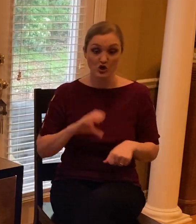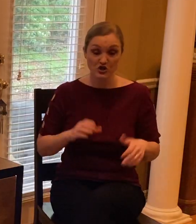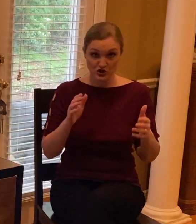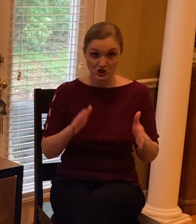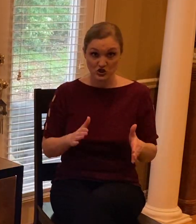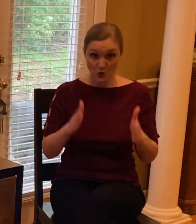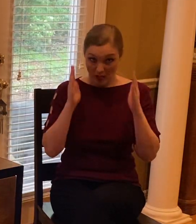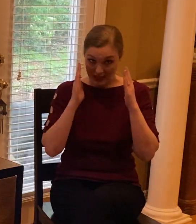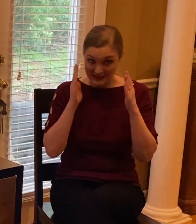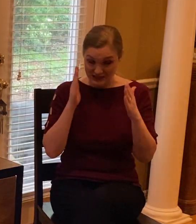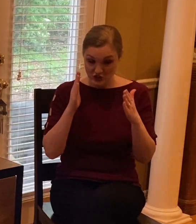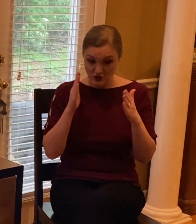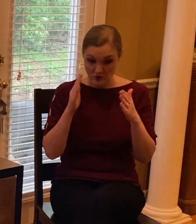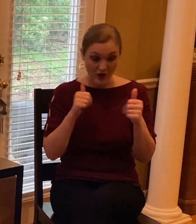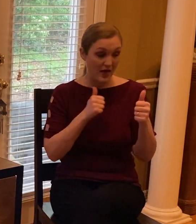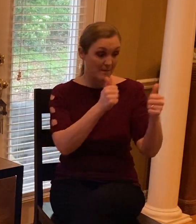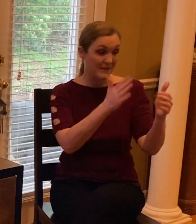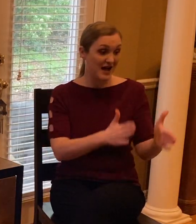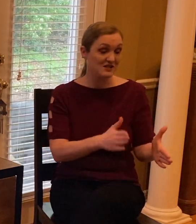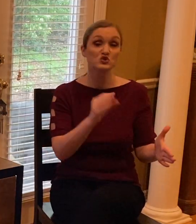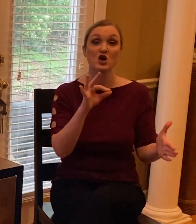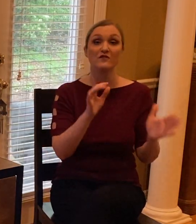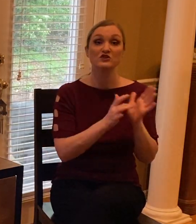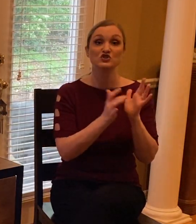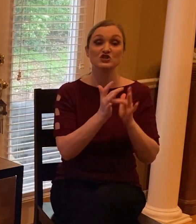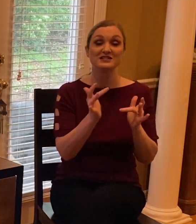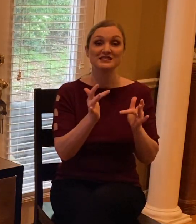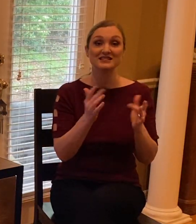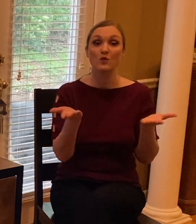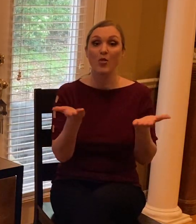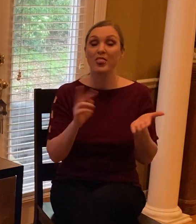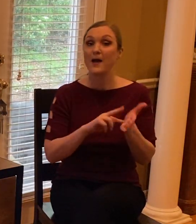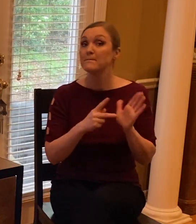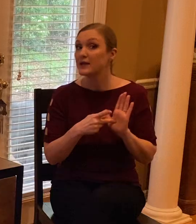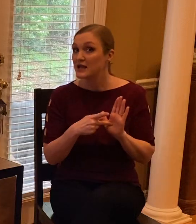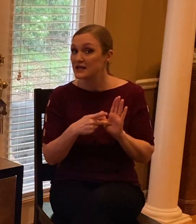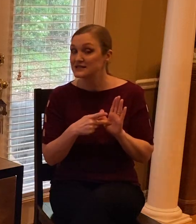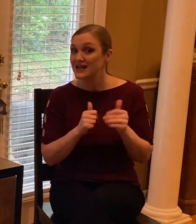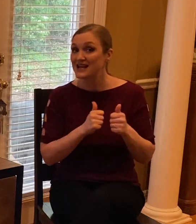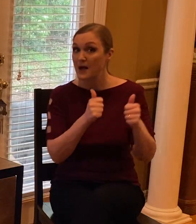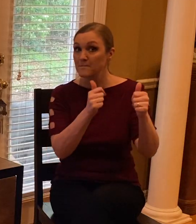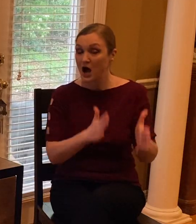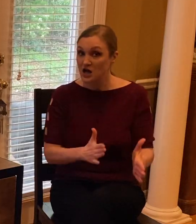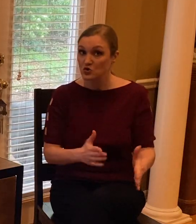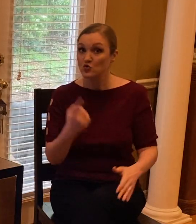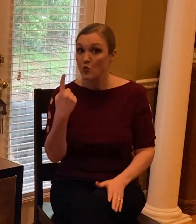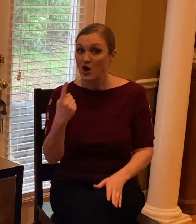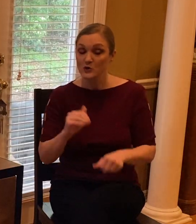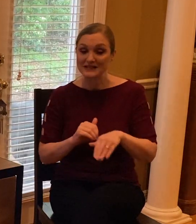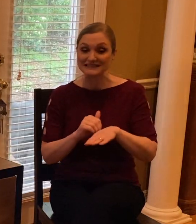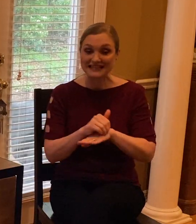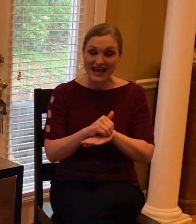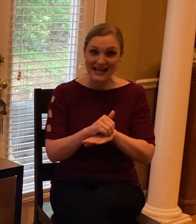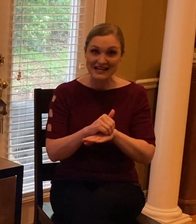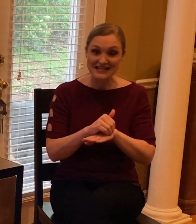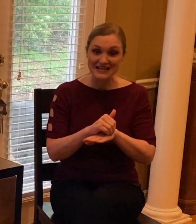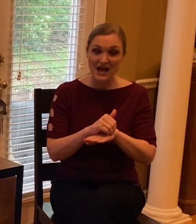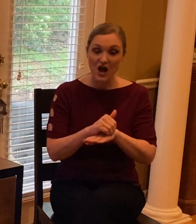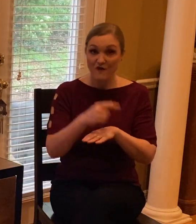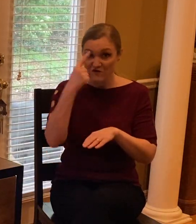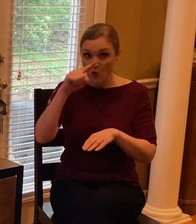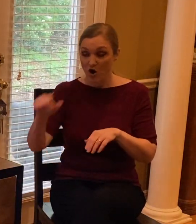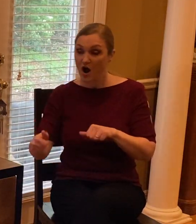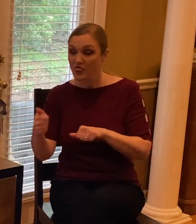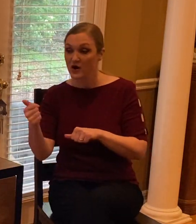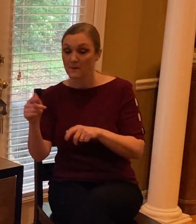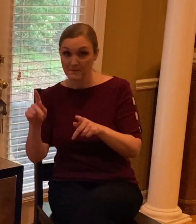to, they were apostles of Jesus Christ. And what that meant was an apostle was one who was sent on behalf of another,